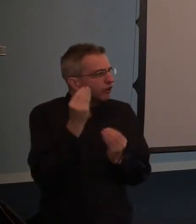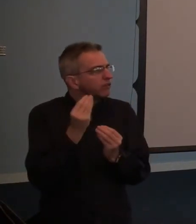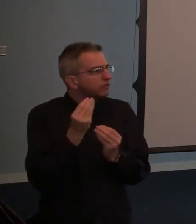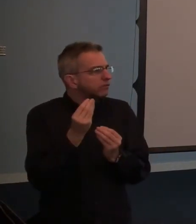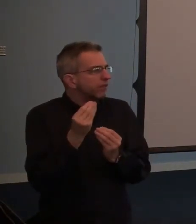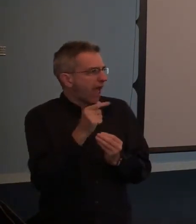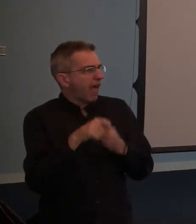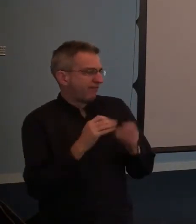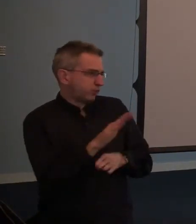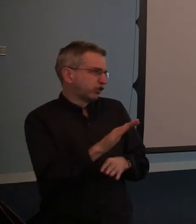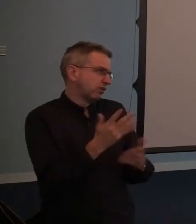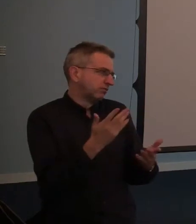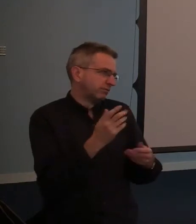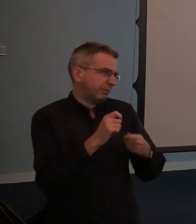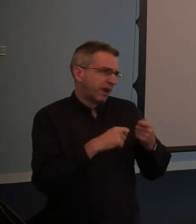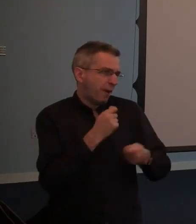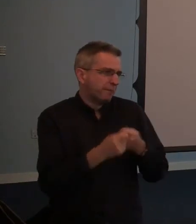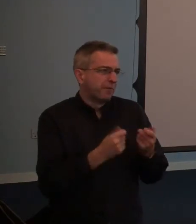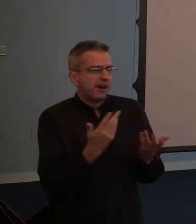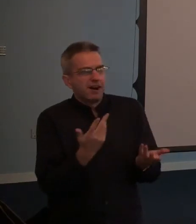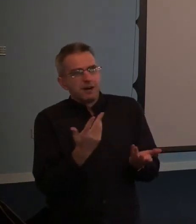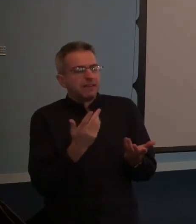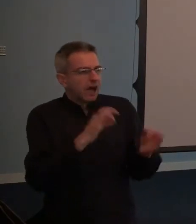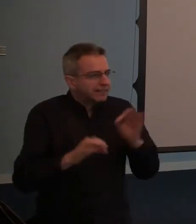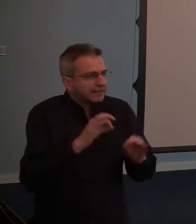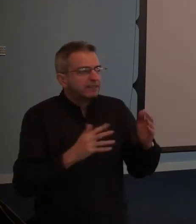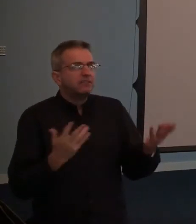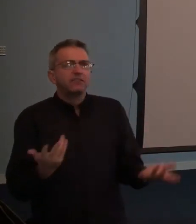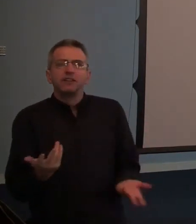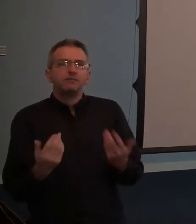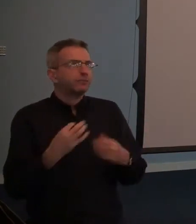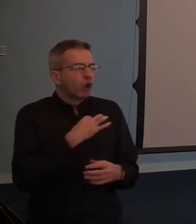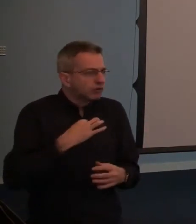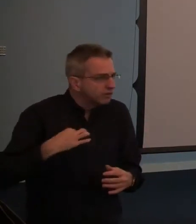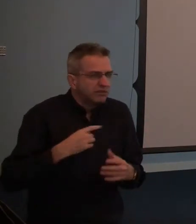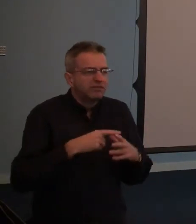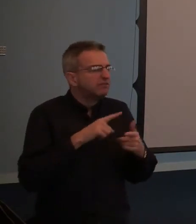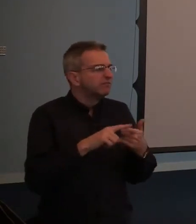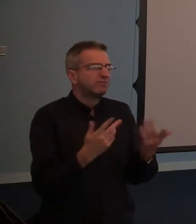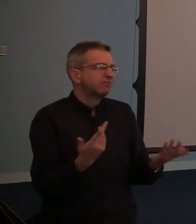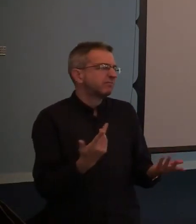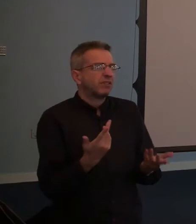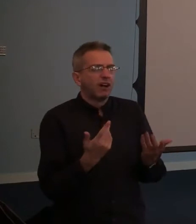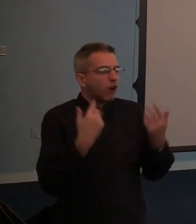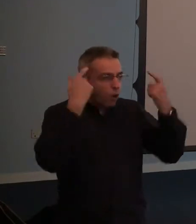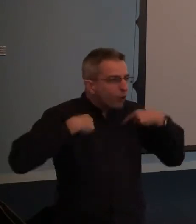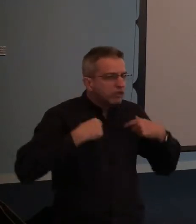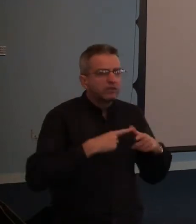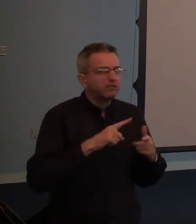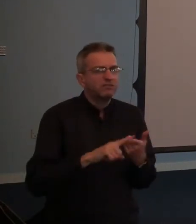important people in society of the future. So what they learn at the time of being students will influence their future careers